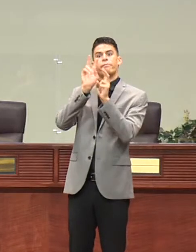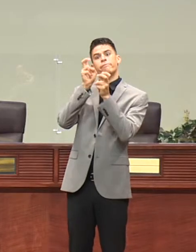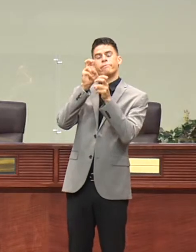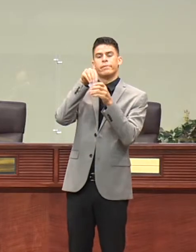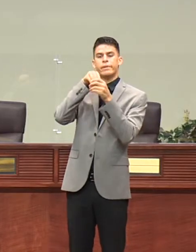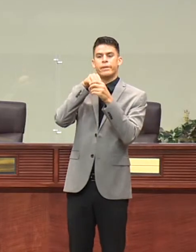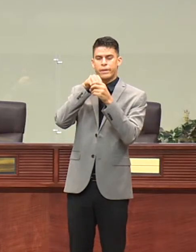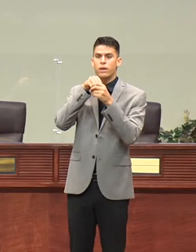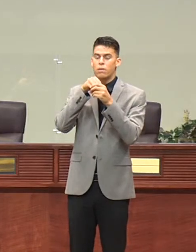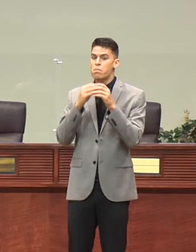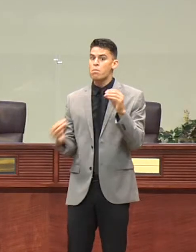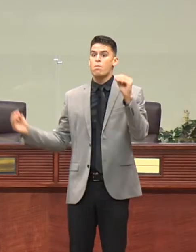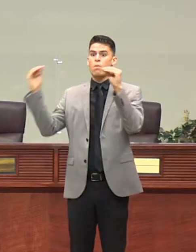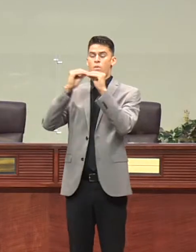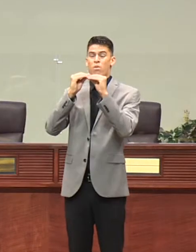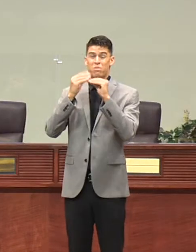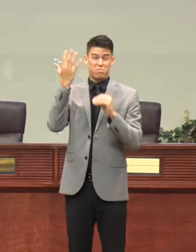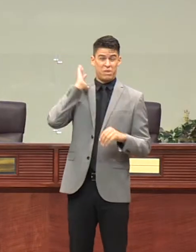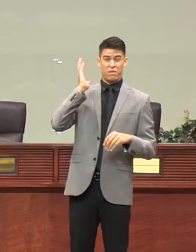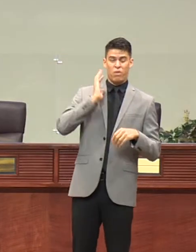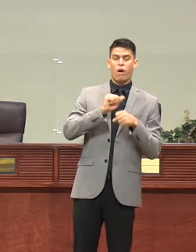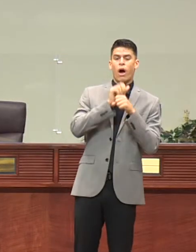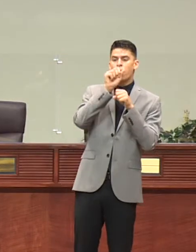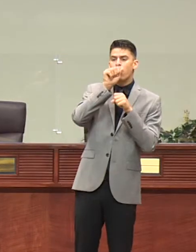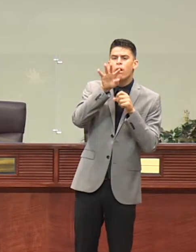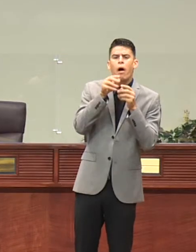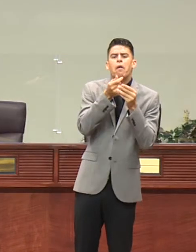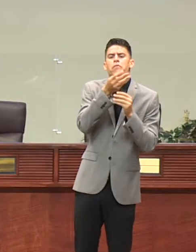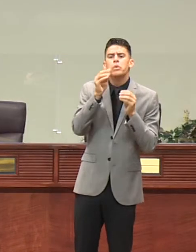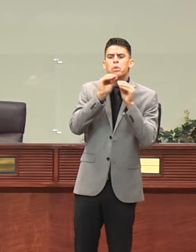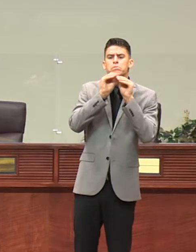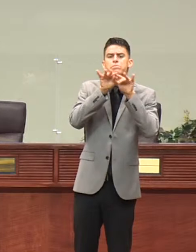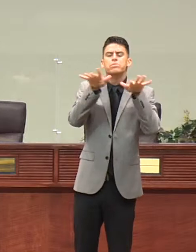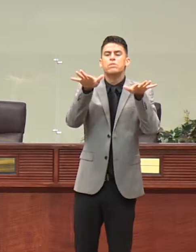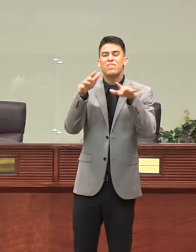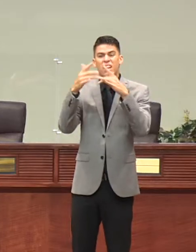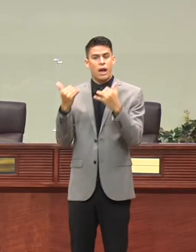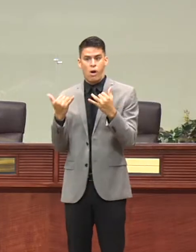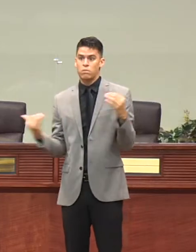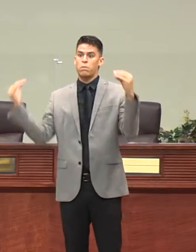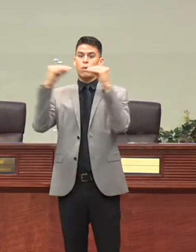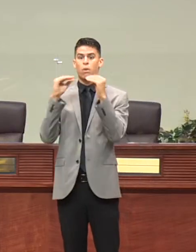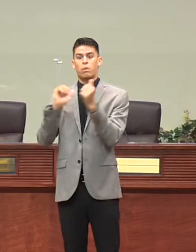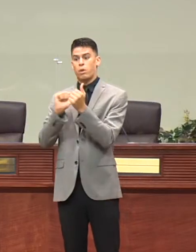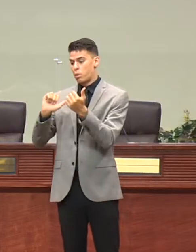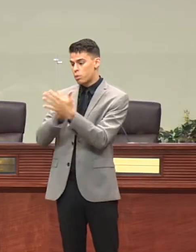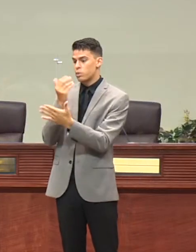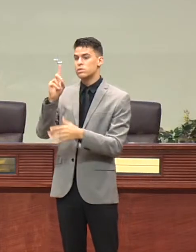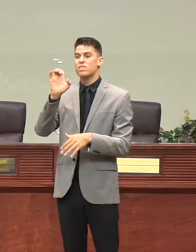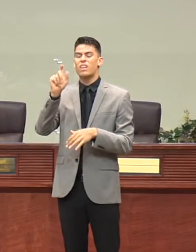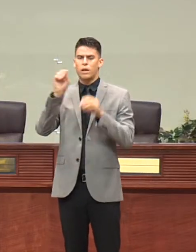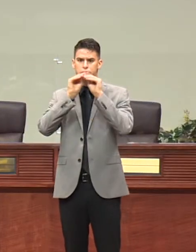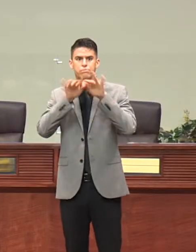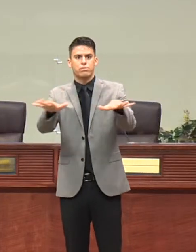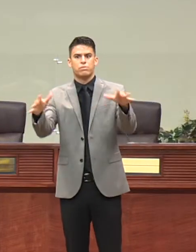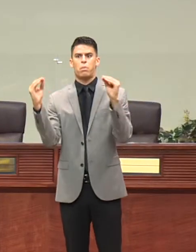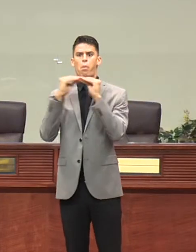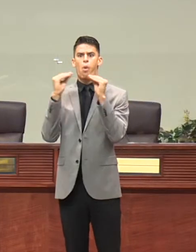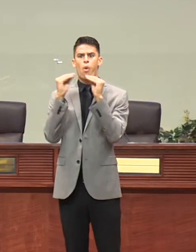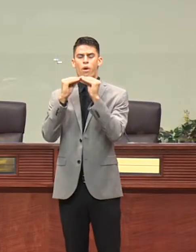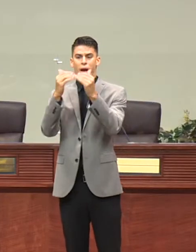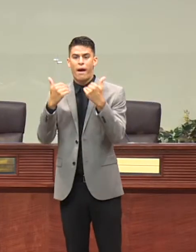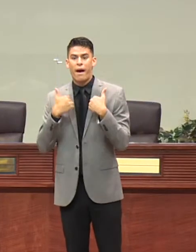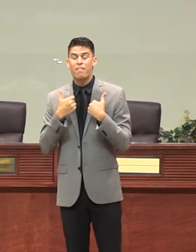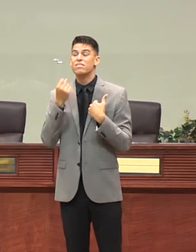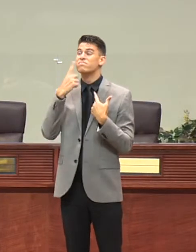before. And on top of that, the CDC has determined, based on the study that they did in